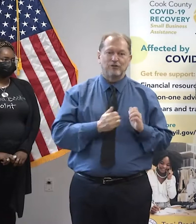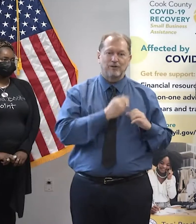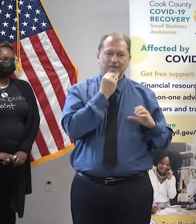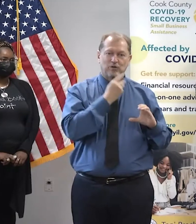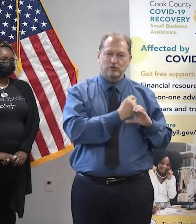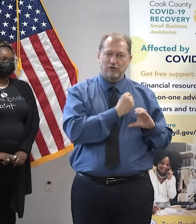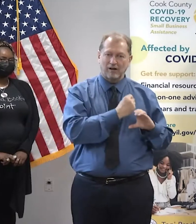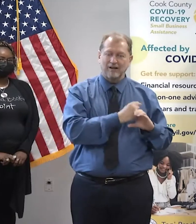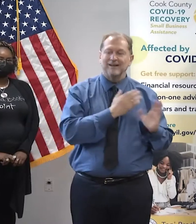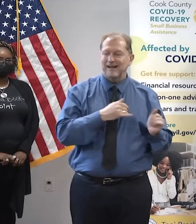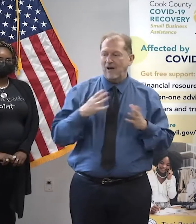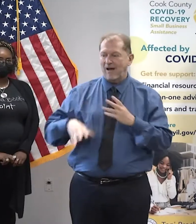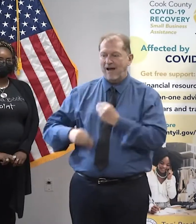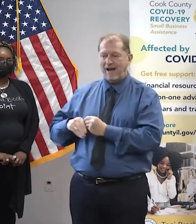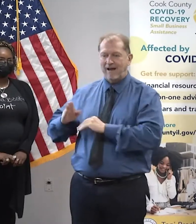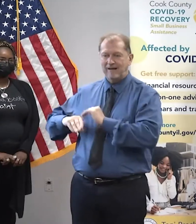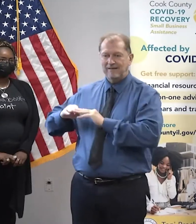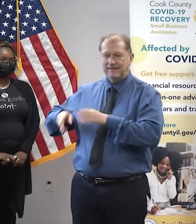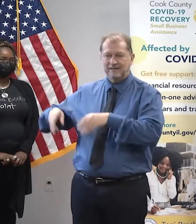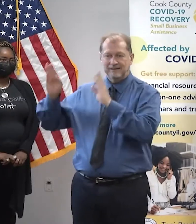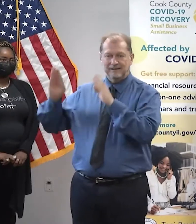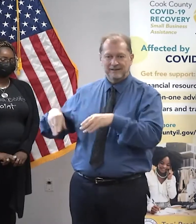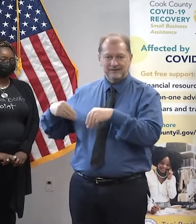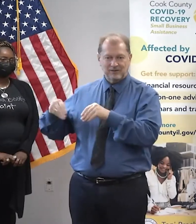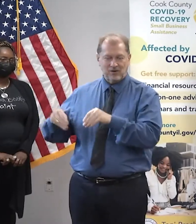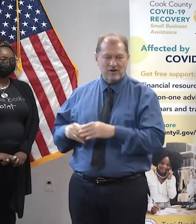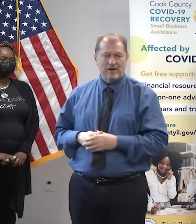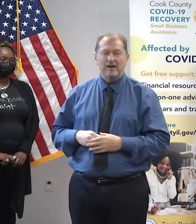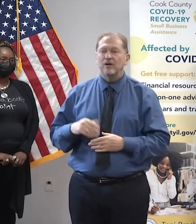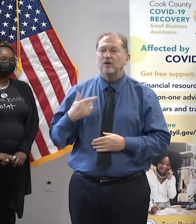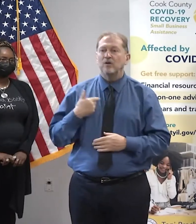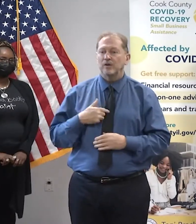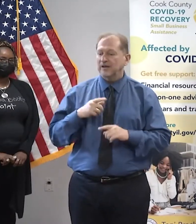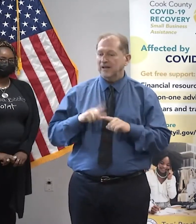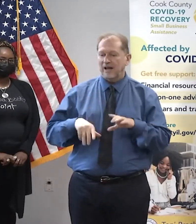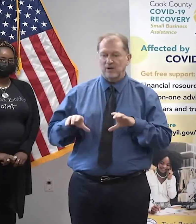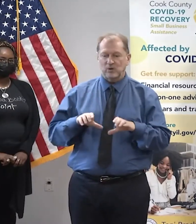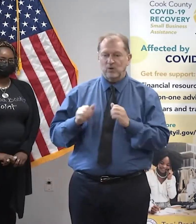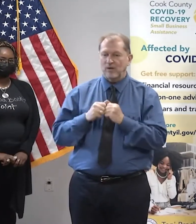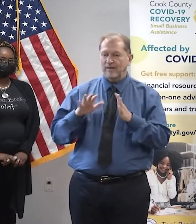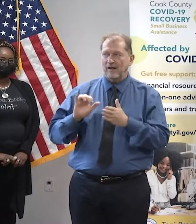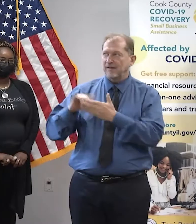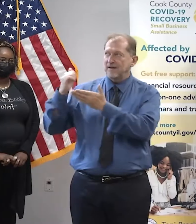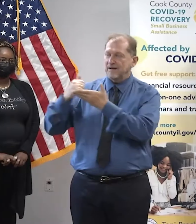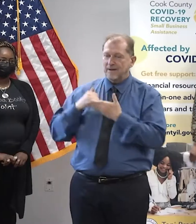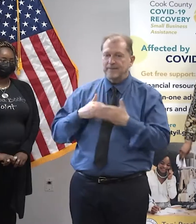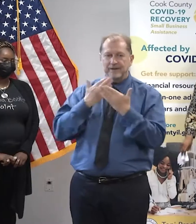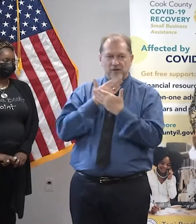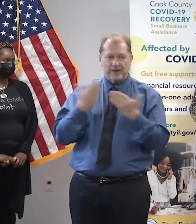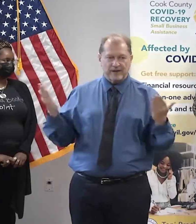safety. And we wouldn't be here today if it wasn't for that. So we really thank everybody. Thank you.